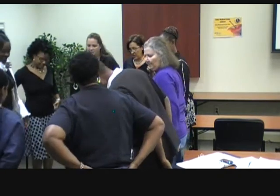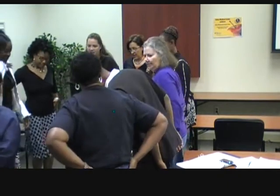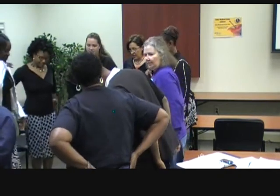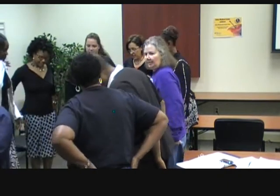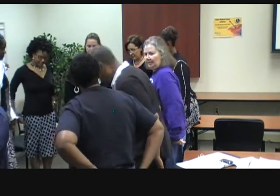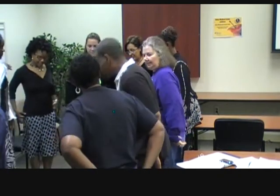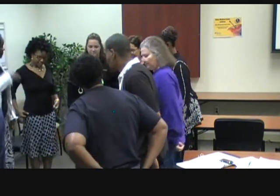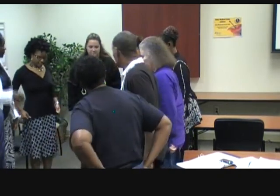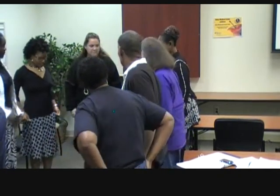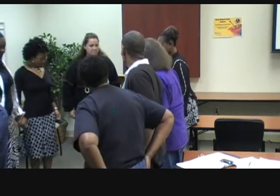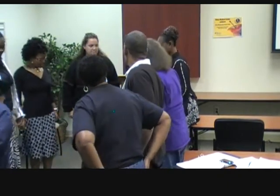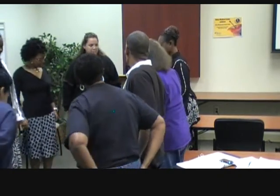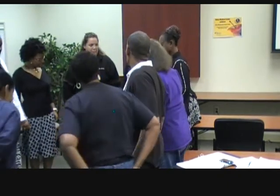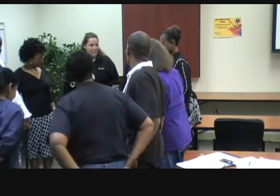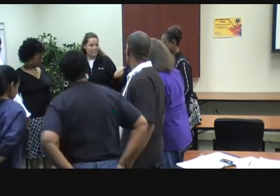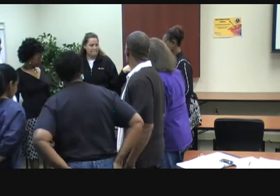Okay, so.